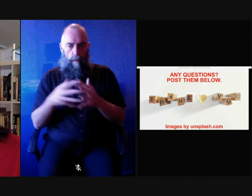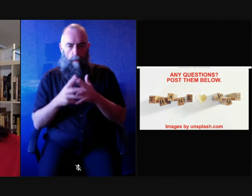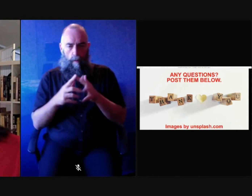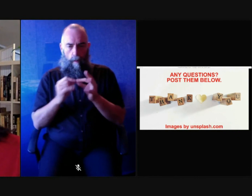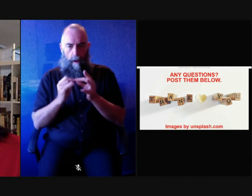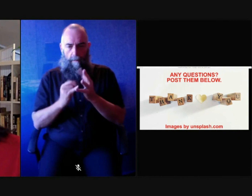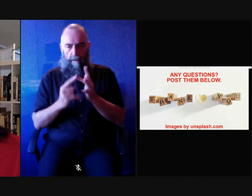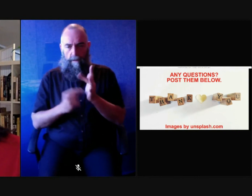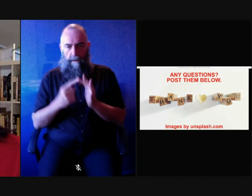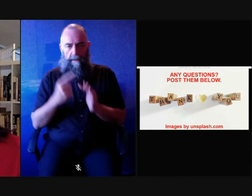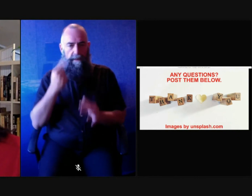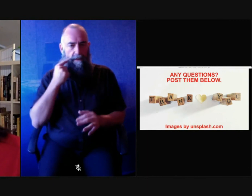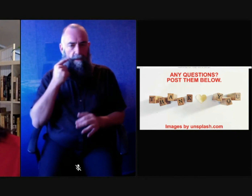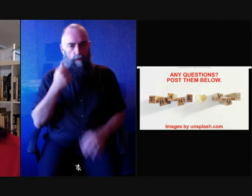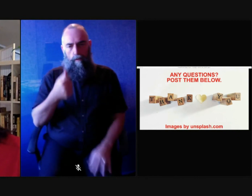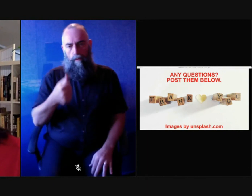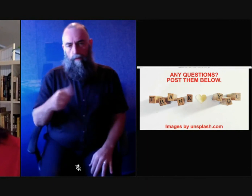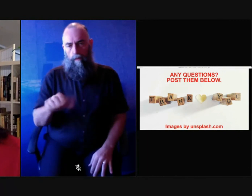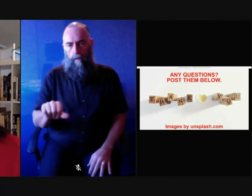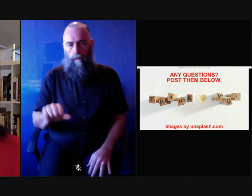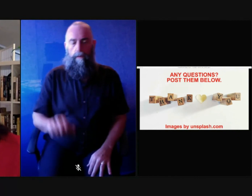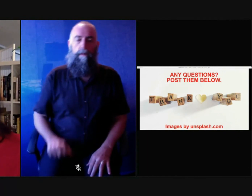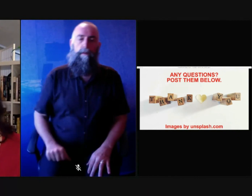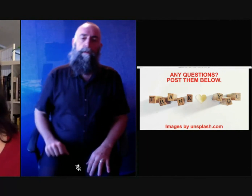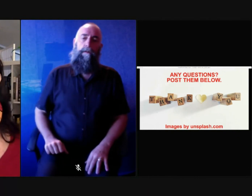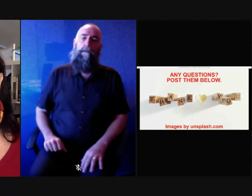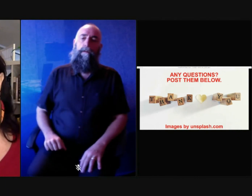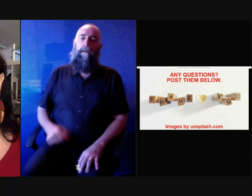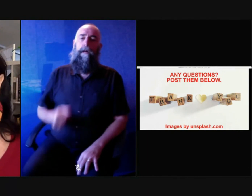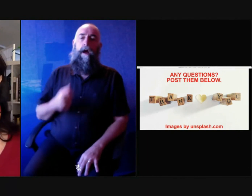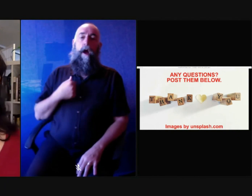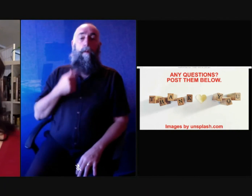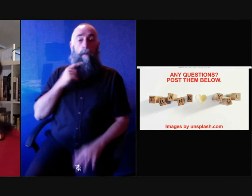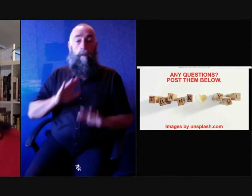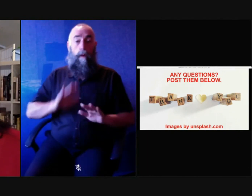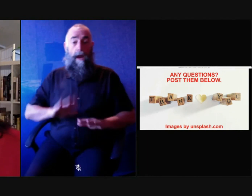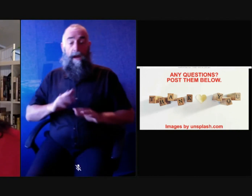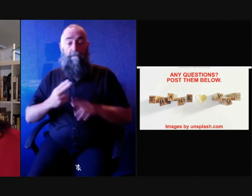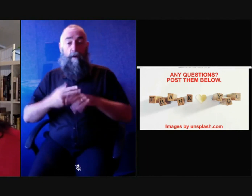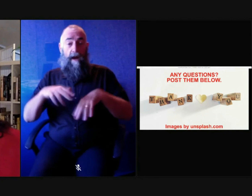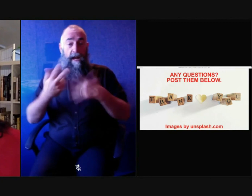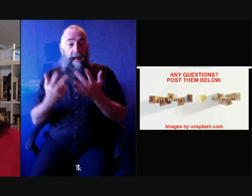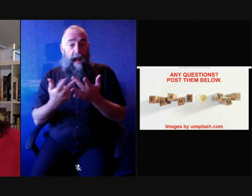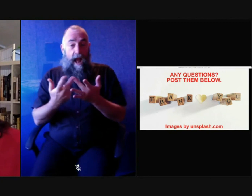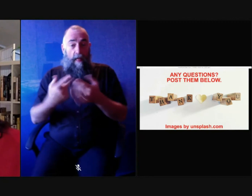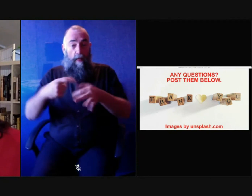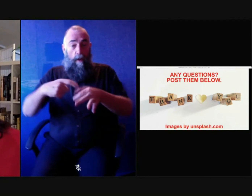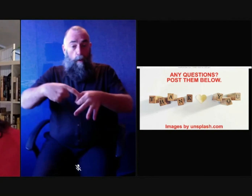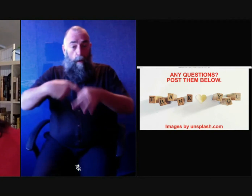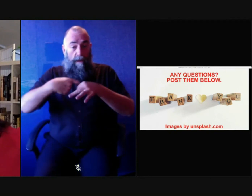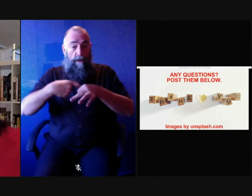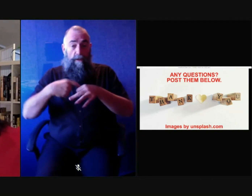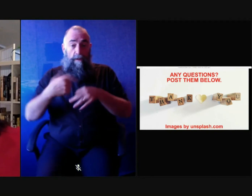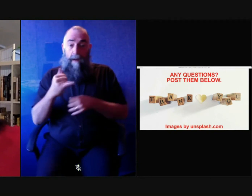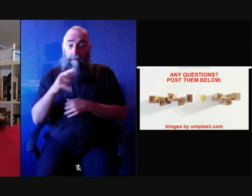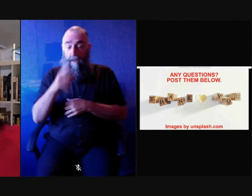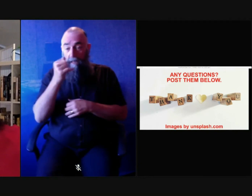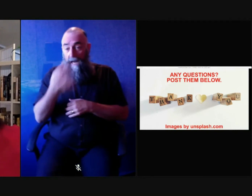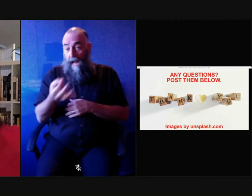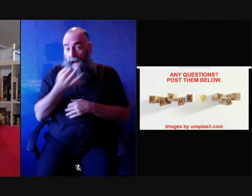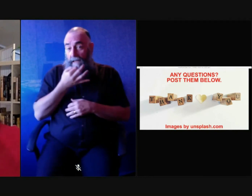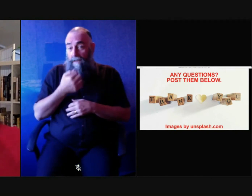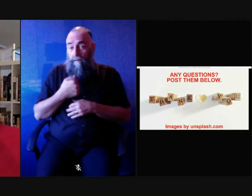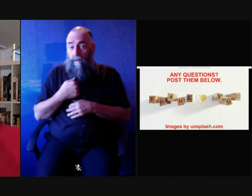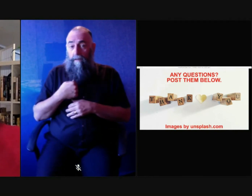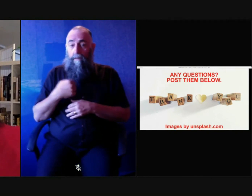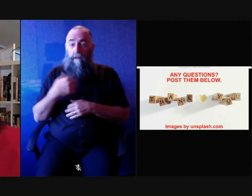Now, I'm just going to hang in here for a little bit longer to see if there are any questions that you might want to ask me. We've got a bit of a photo credit